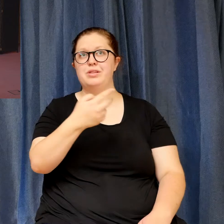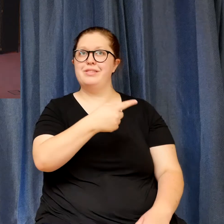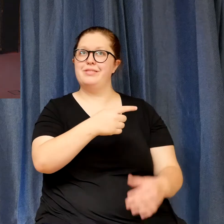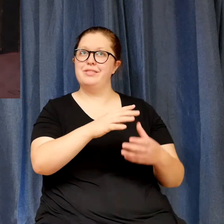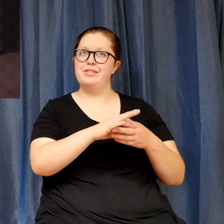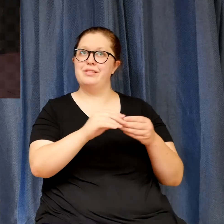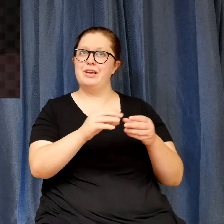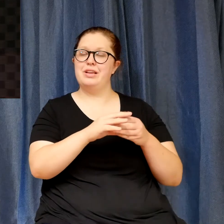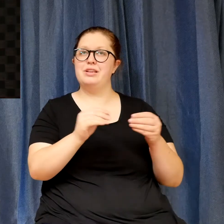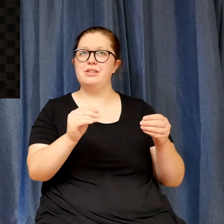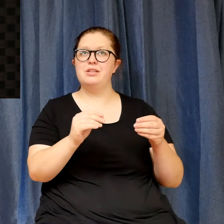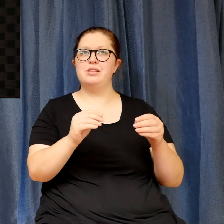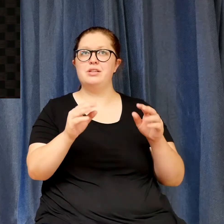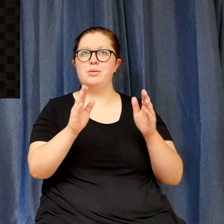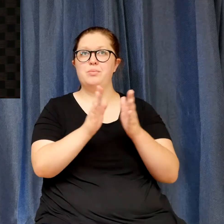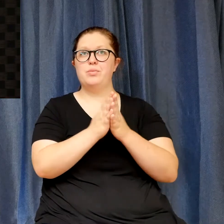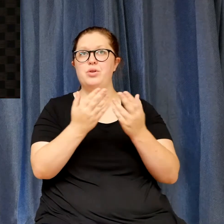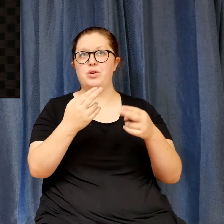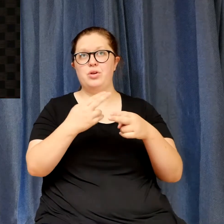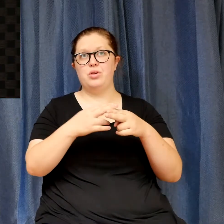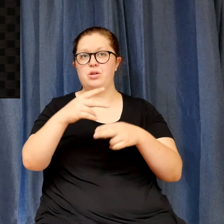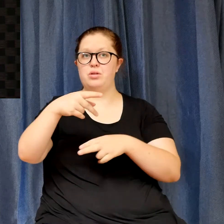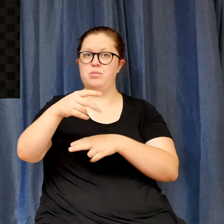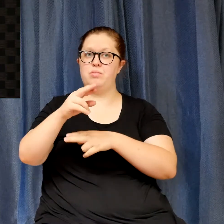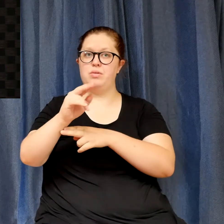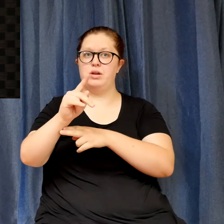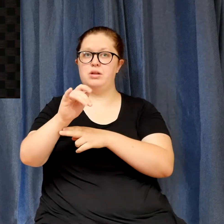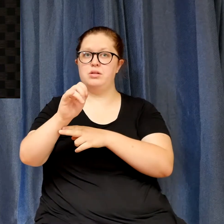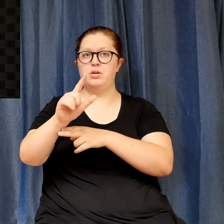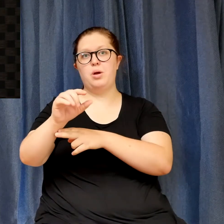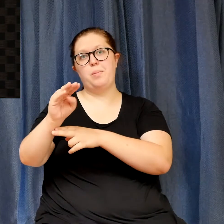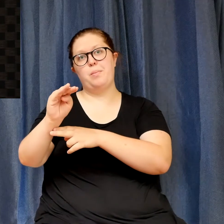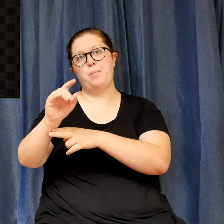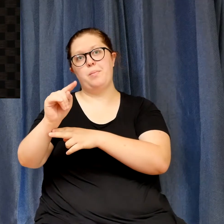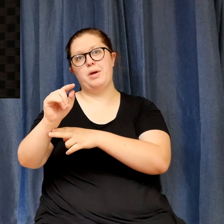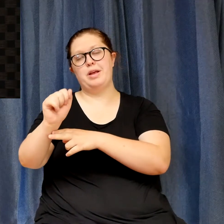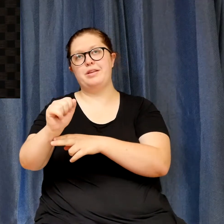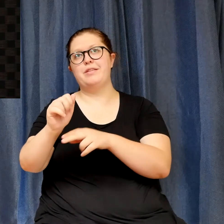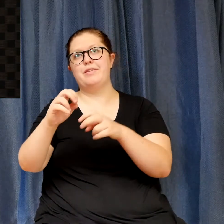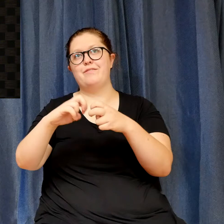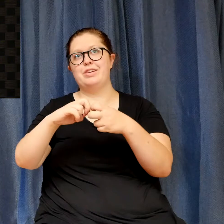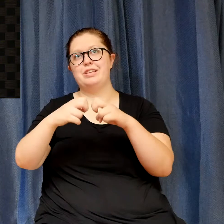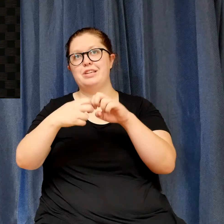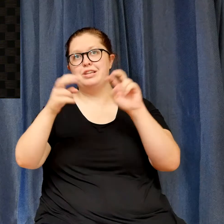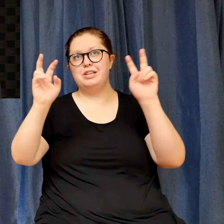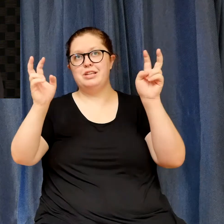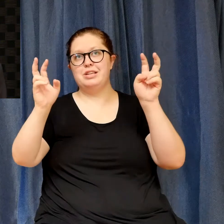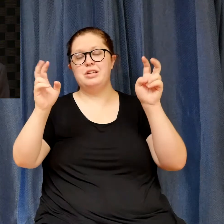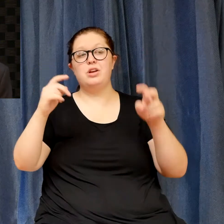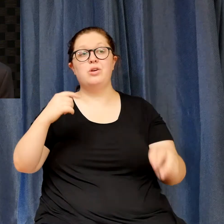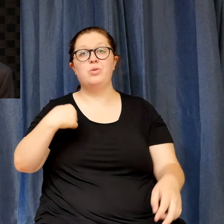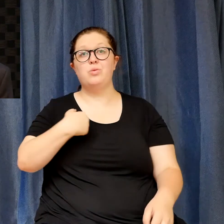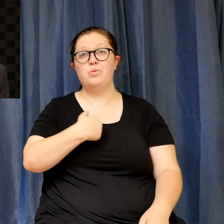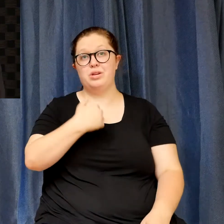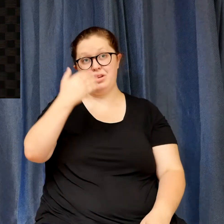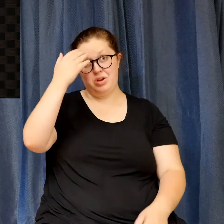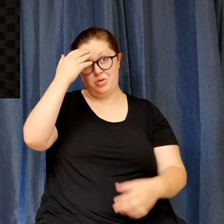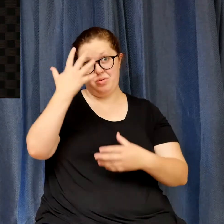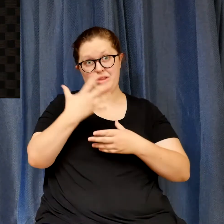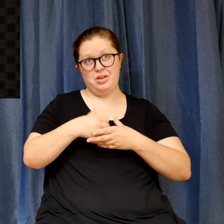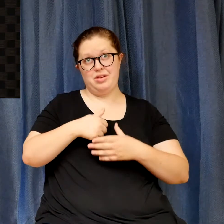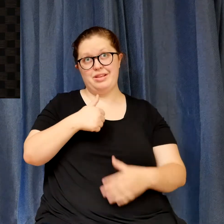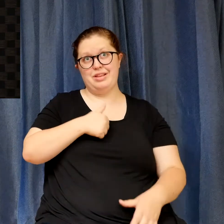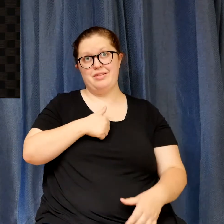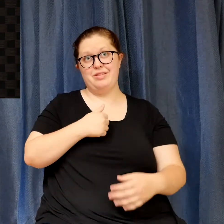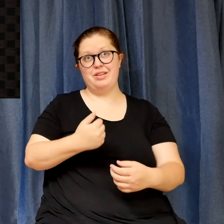up, Practical Metaphysics. He said this: intuitively, within ourselves, we know that love is an